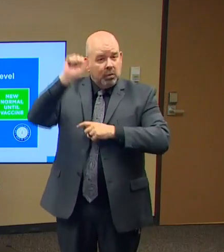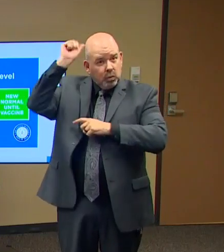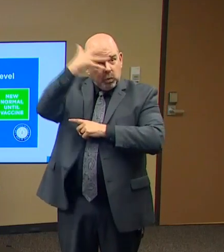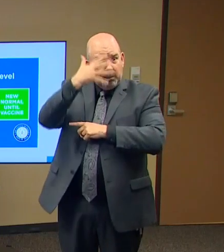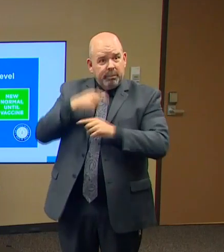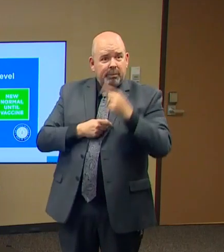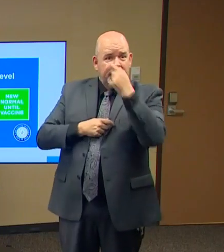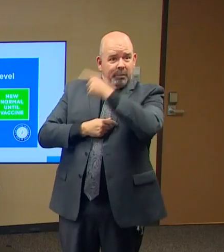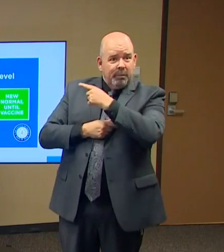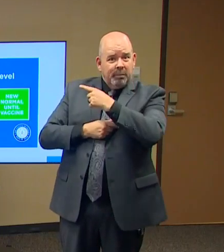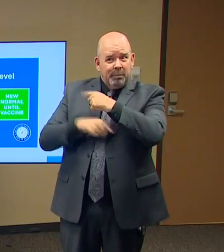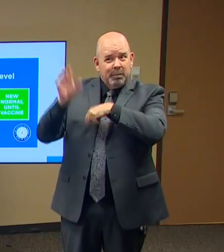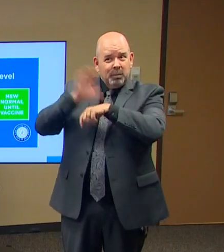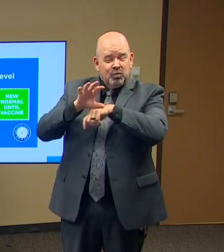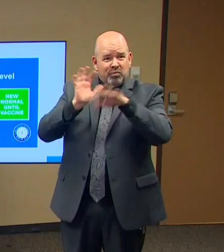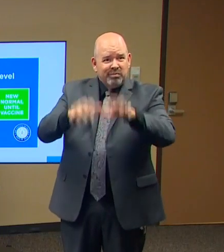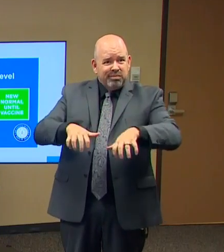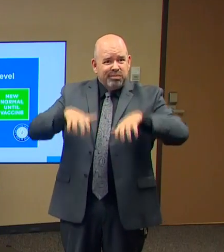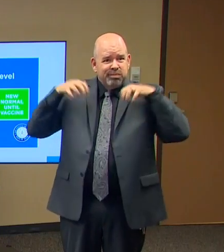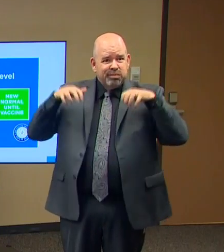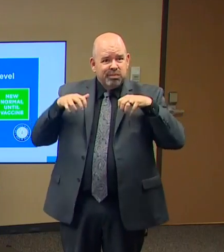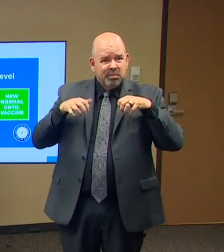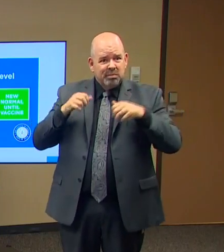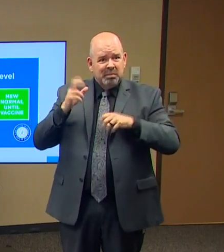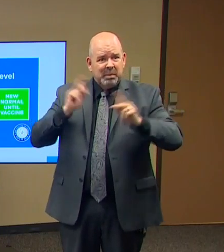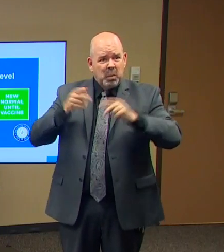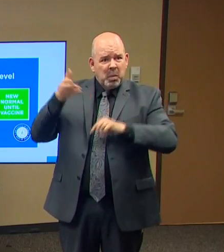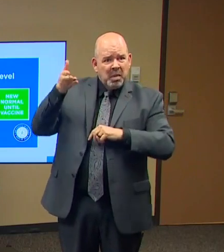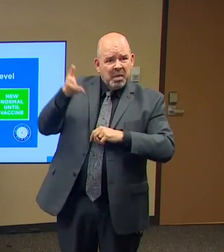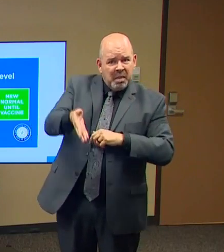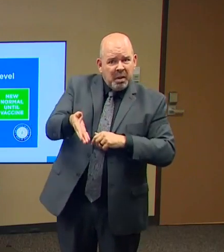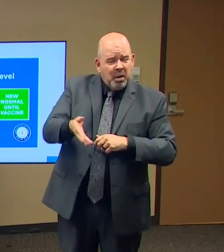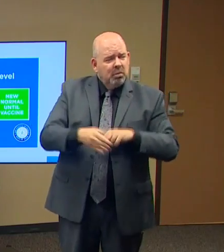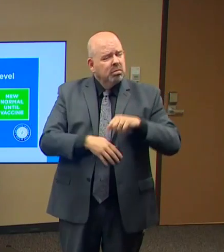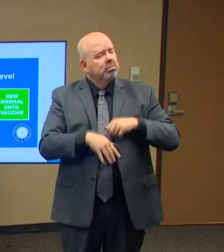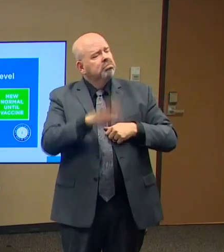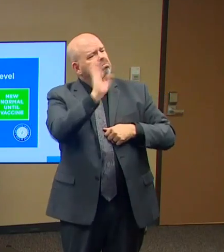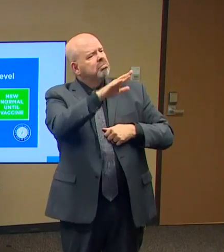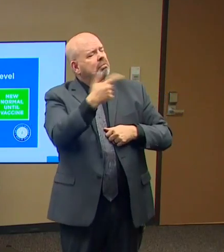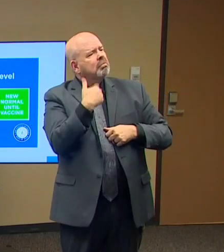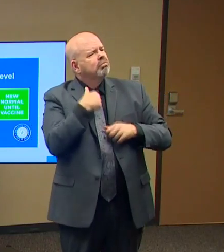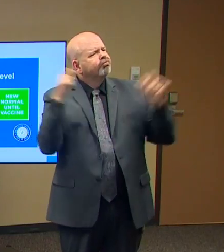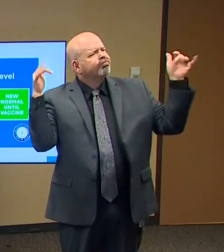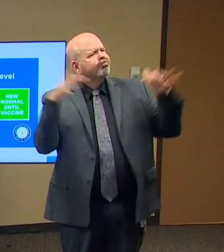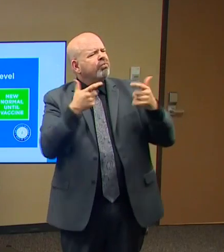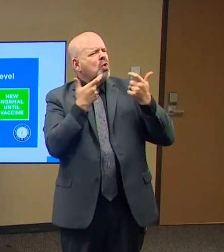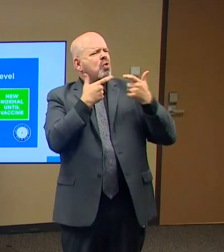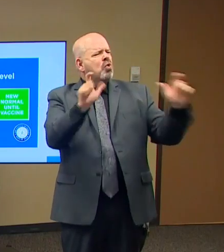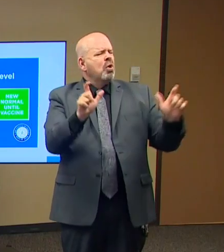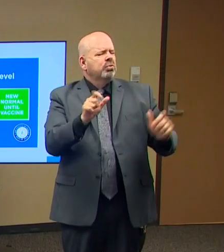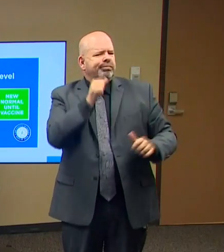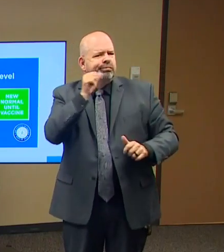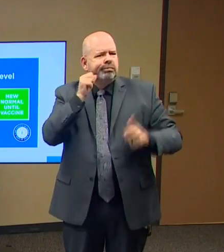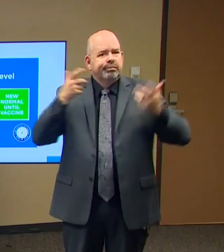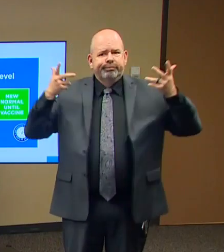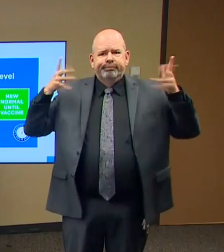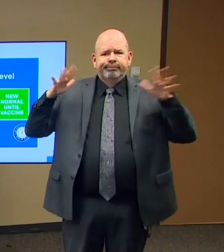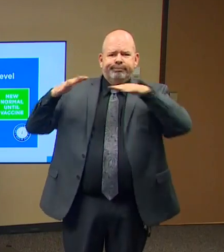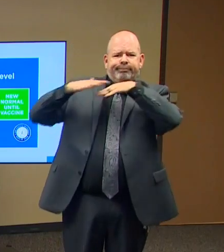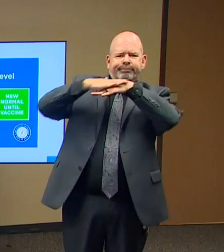think about, as those of you who are watching, think about how many people you're in close contact with each day. It's probably about 10